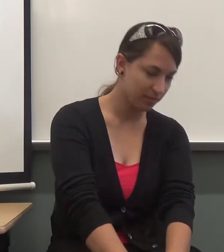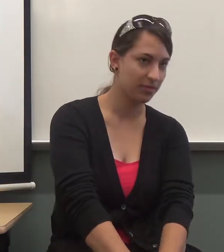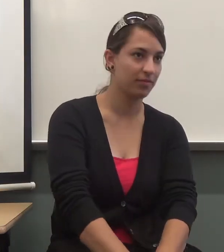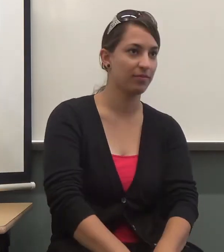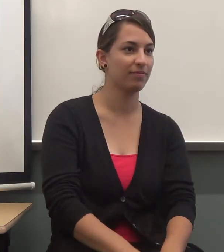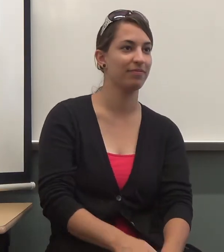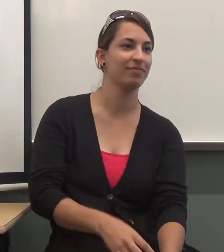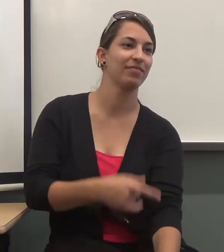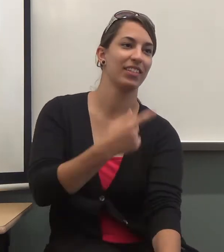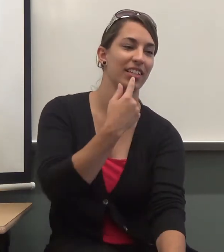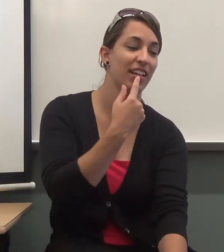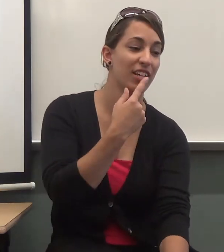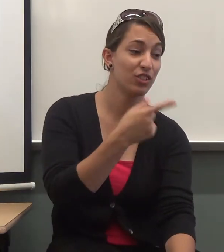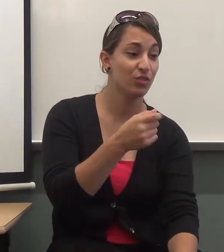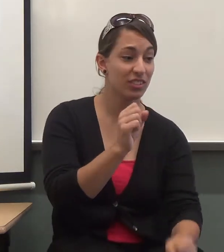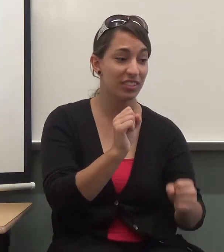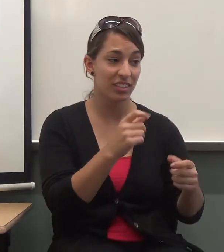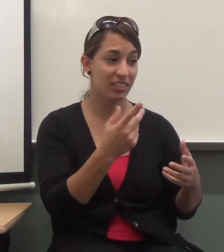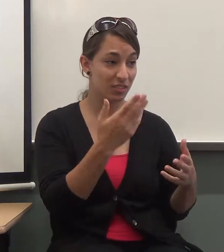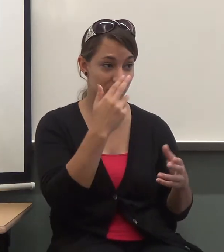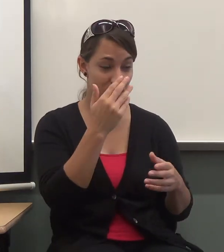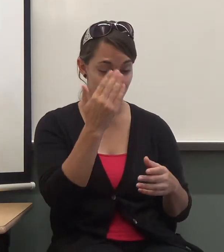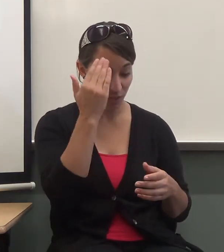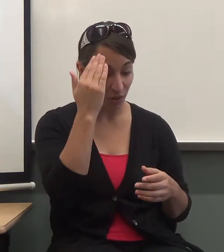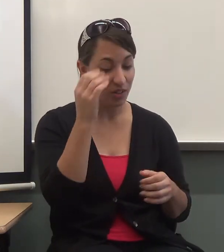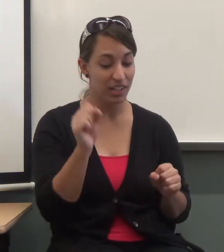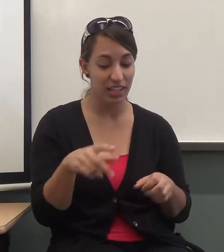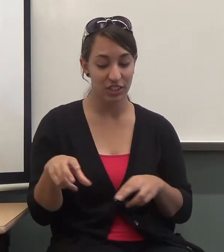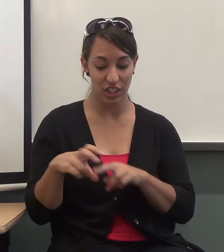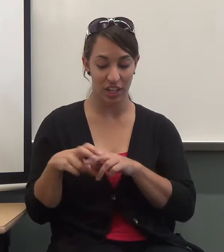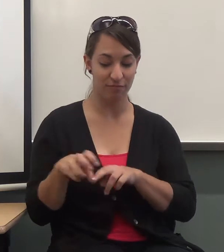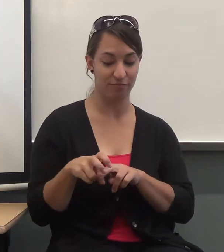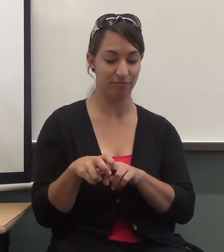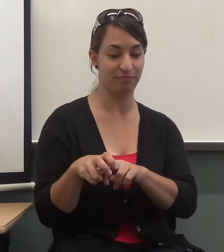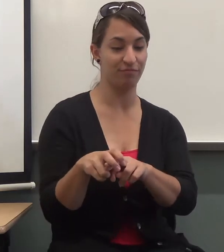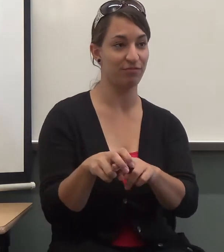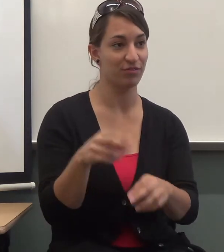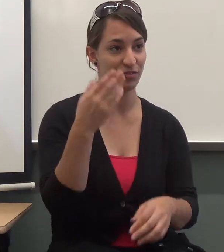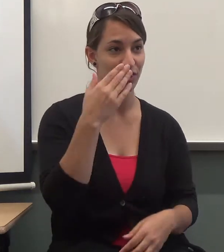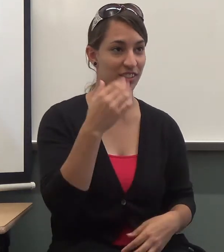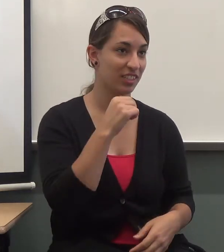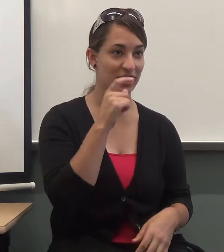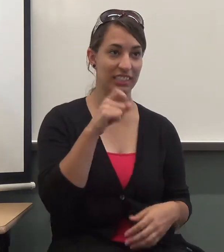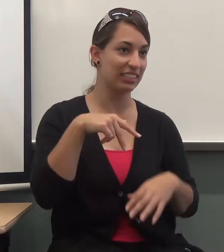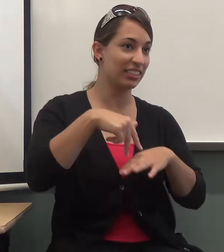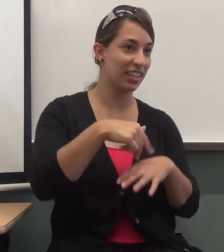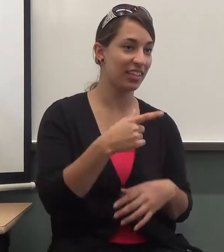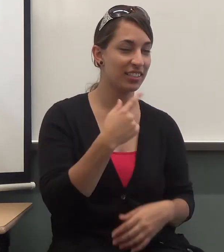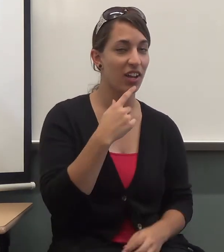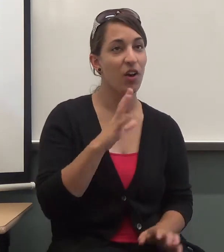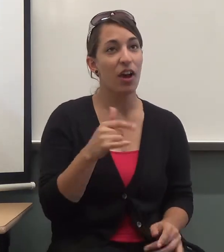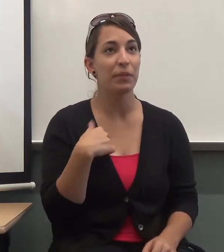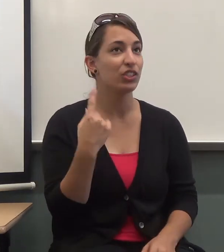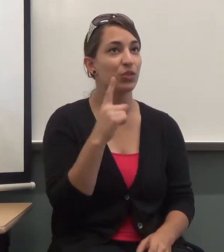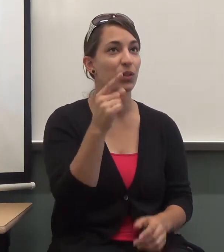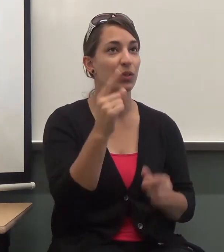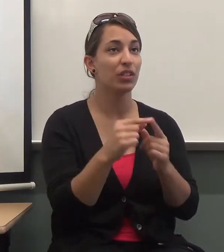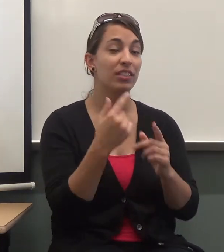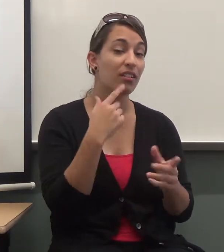don't block your face. Thanks. Okay, so let's go back to, we definitely got the